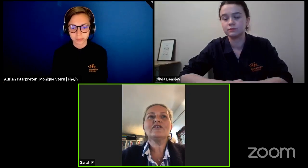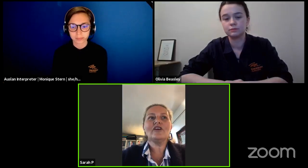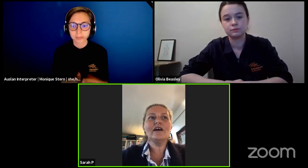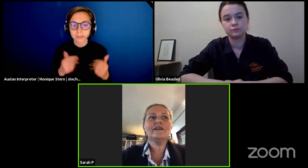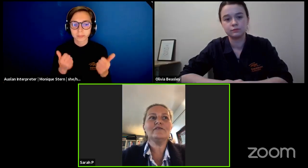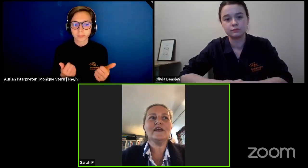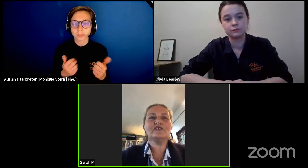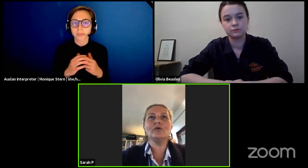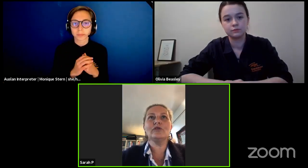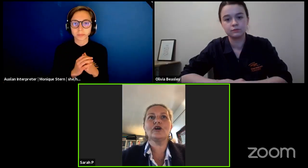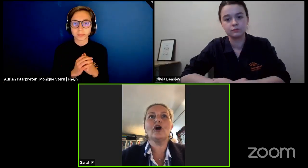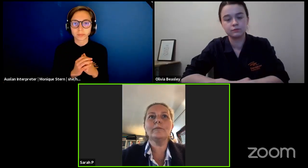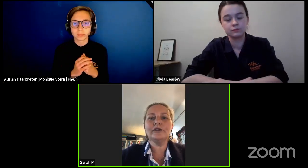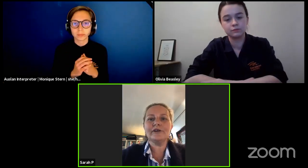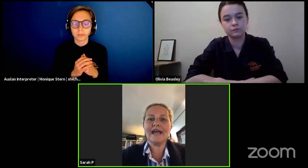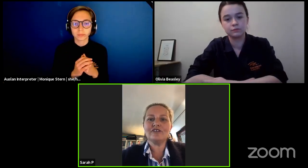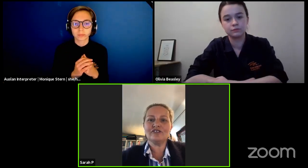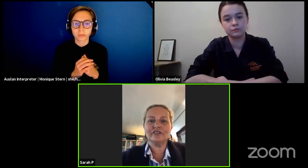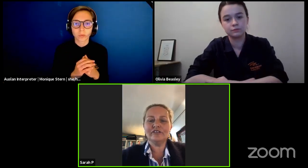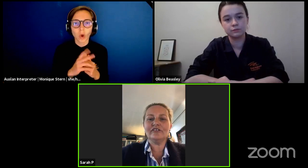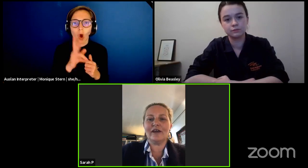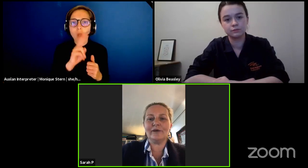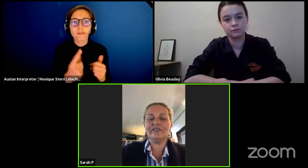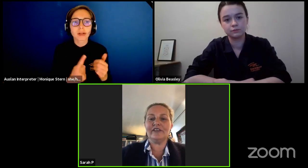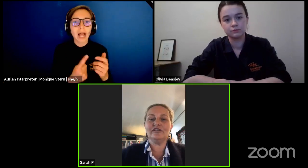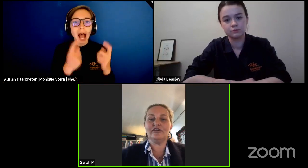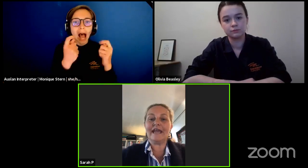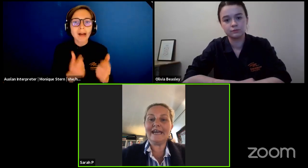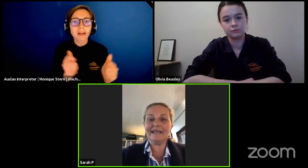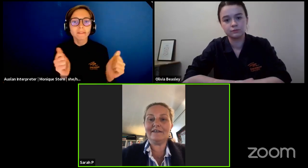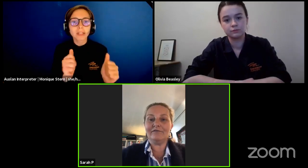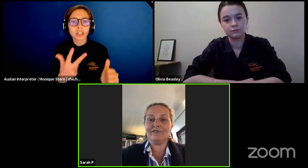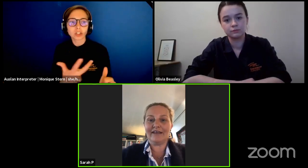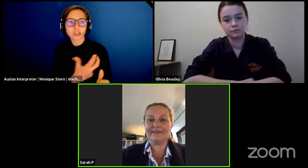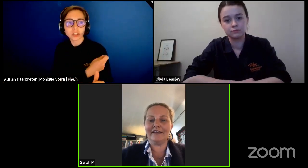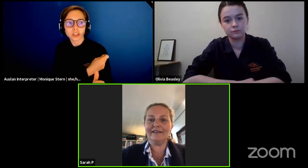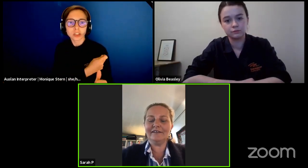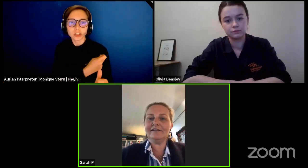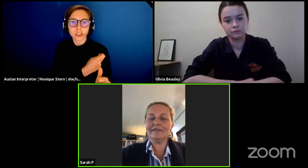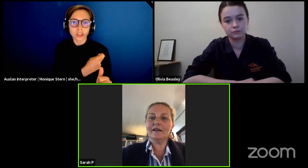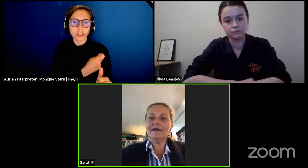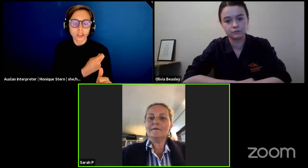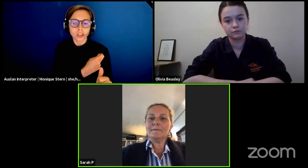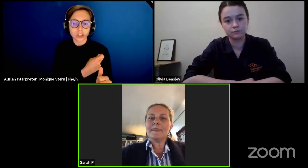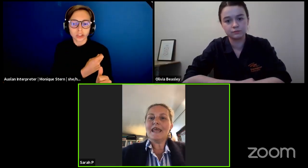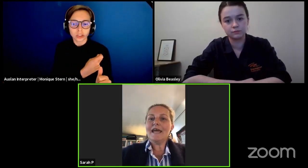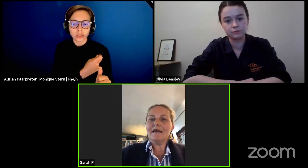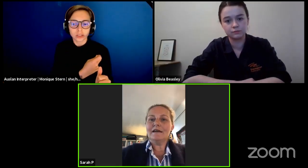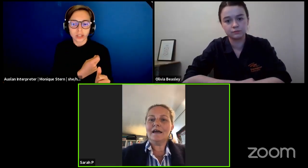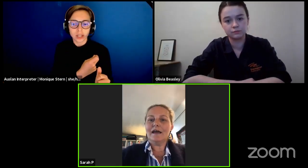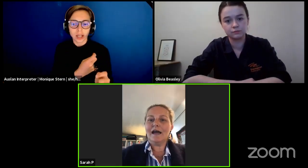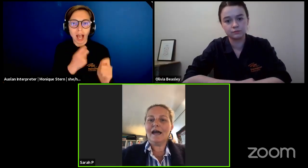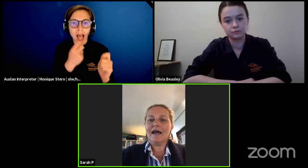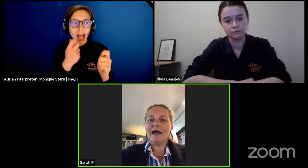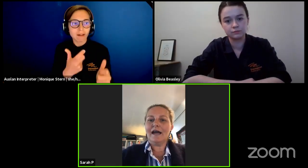So the side effects, or the common reactions that we see to any vaccines,